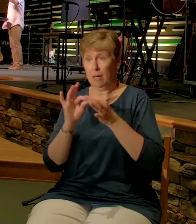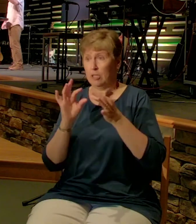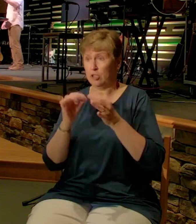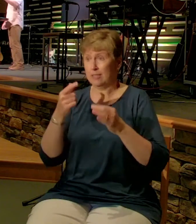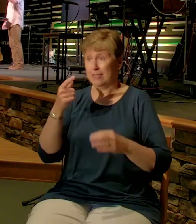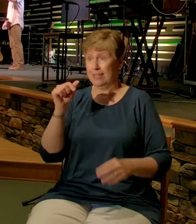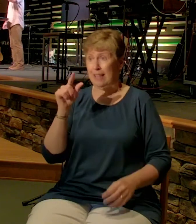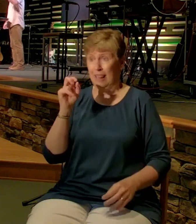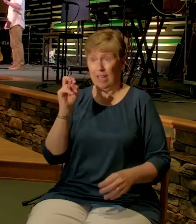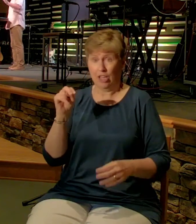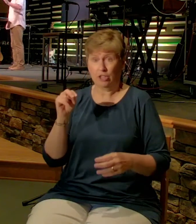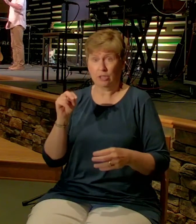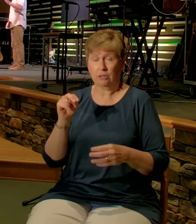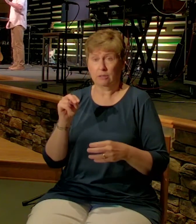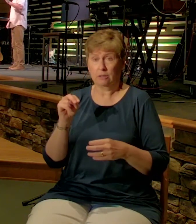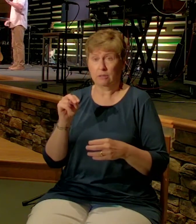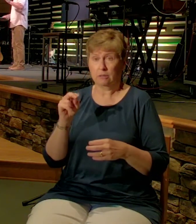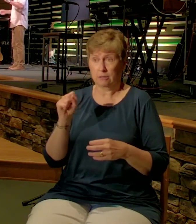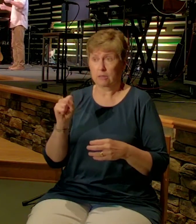verses 22 and 23,